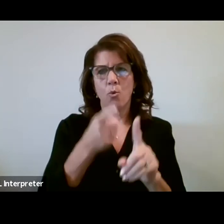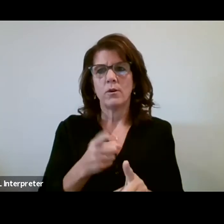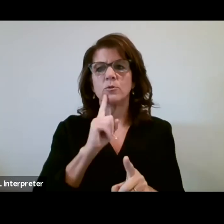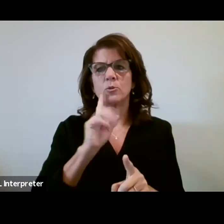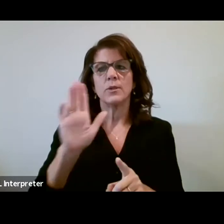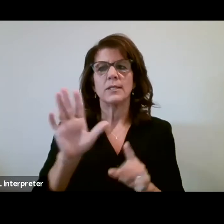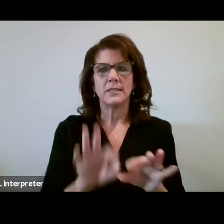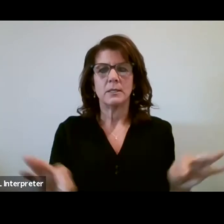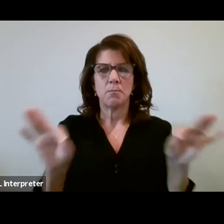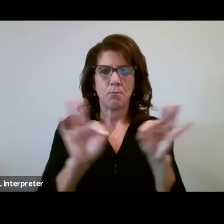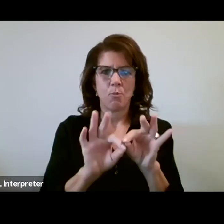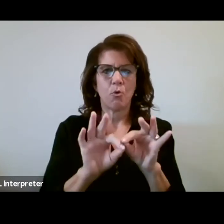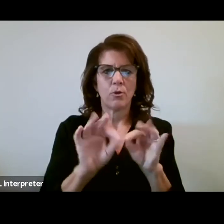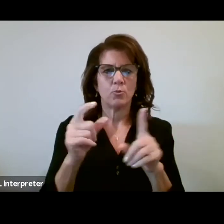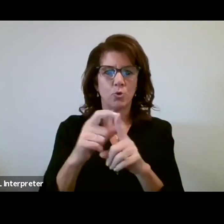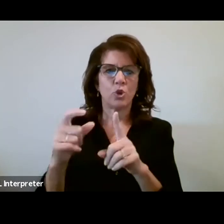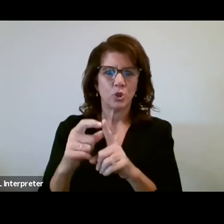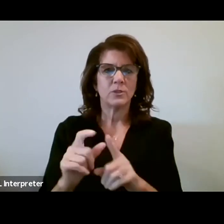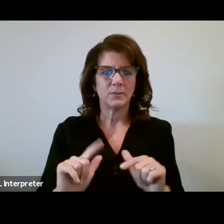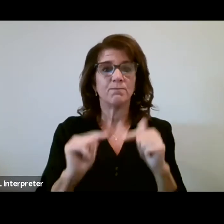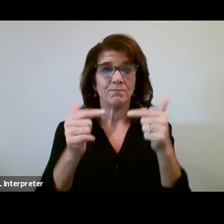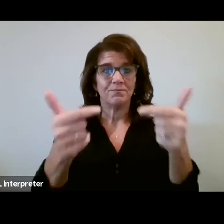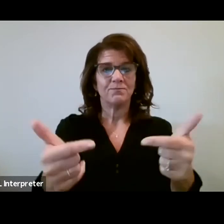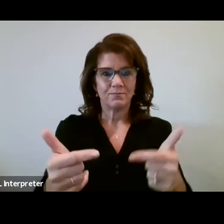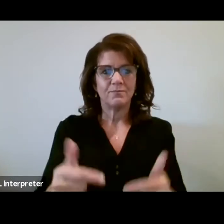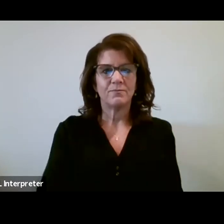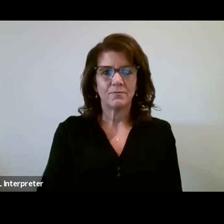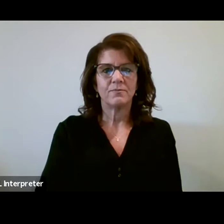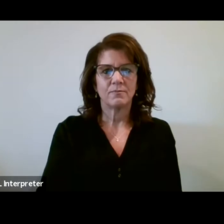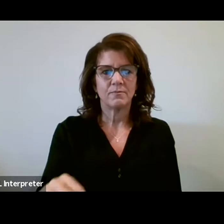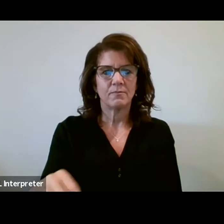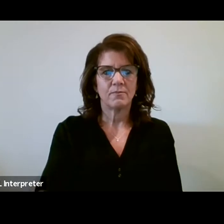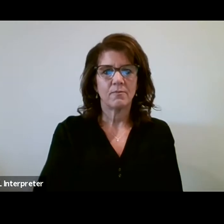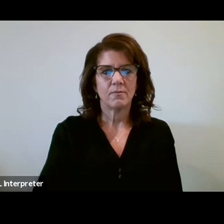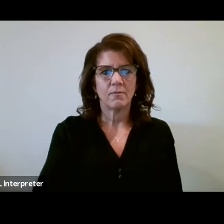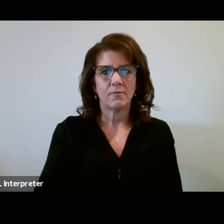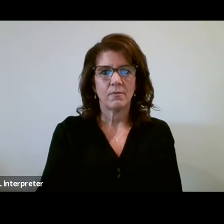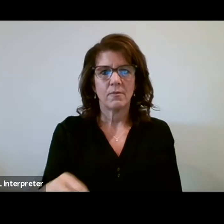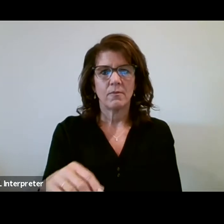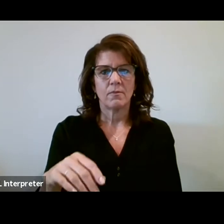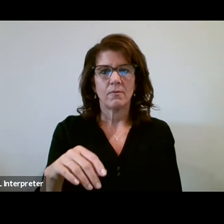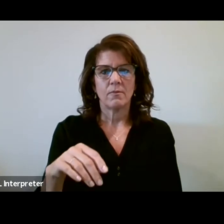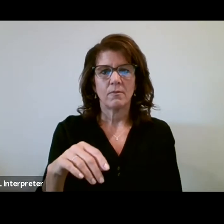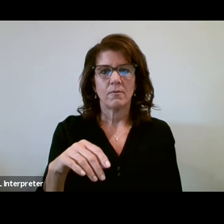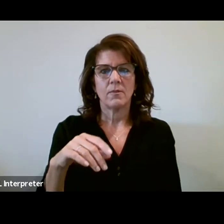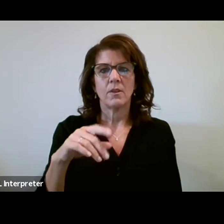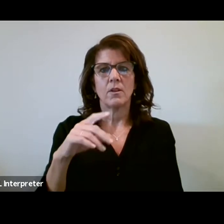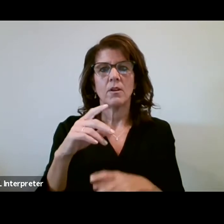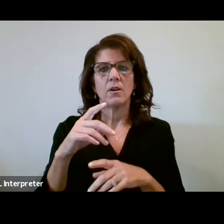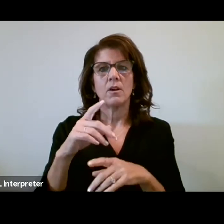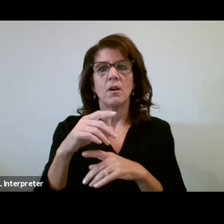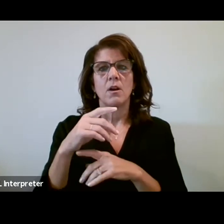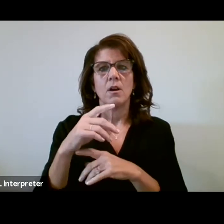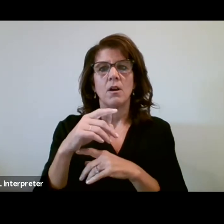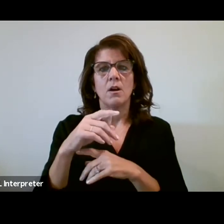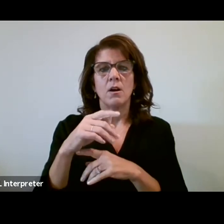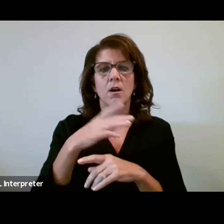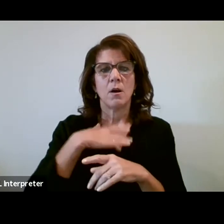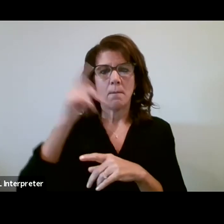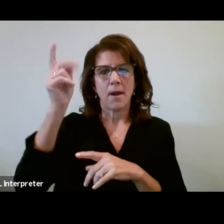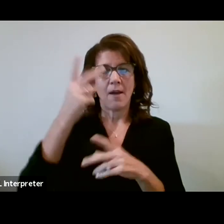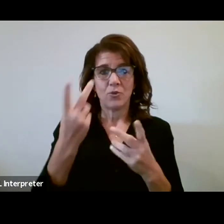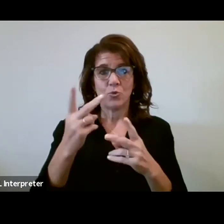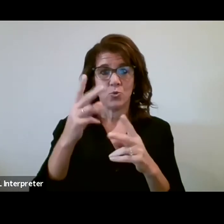his important words. I speak, as you heard, wearing two hats. Firstly, in my role